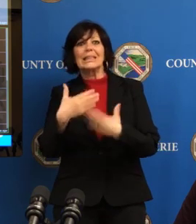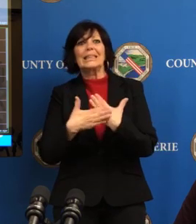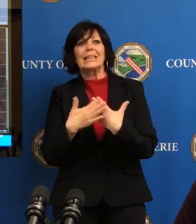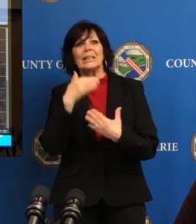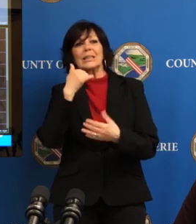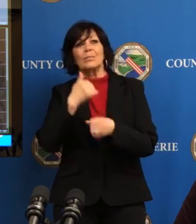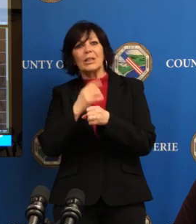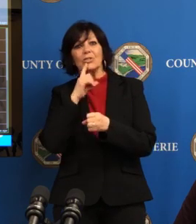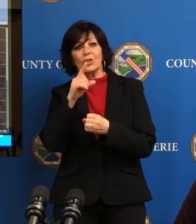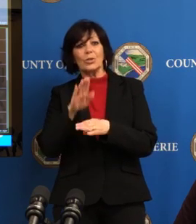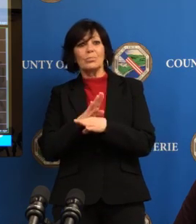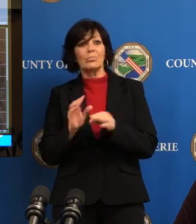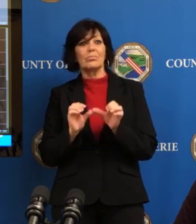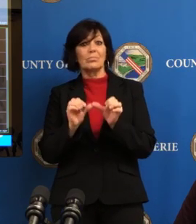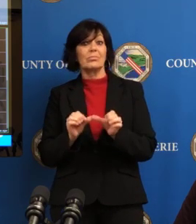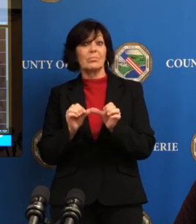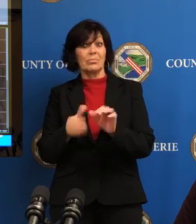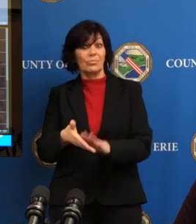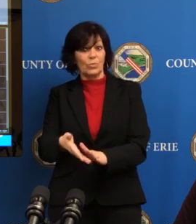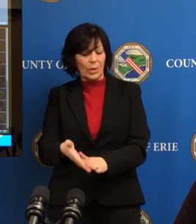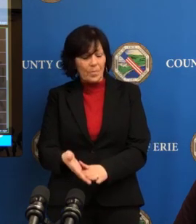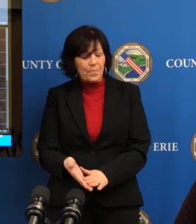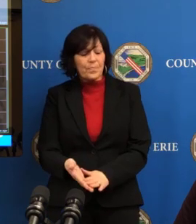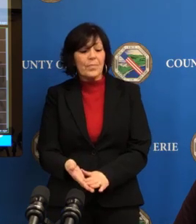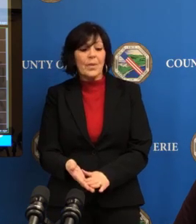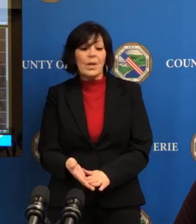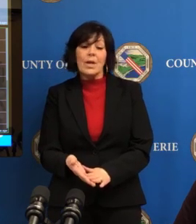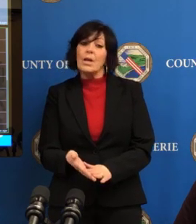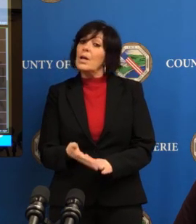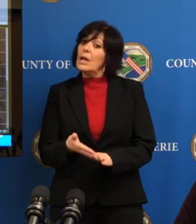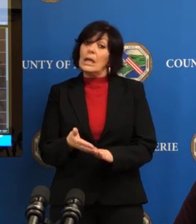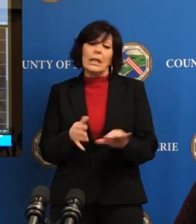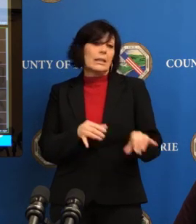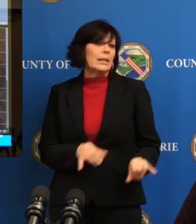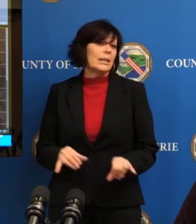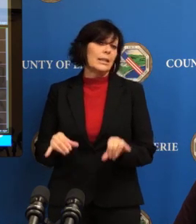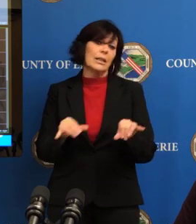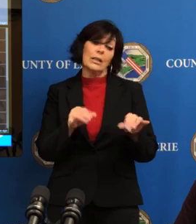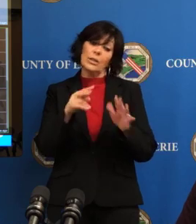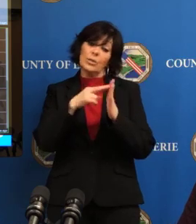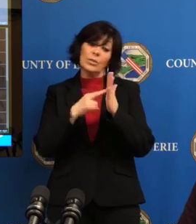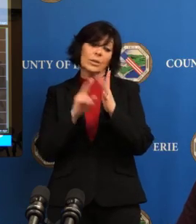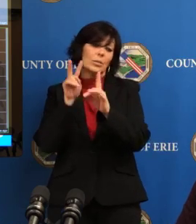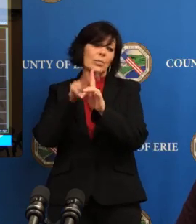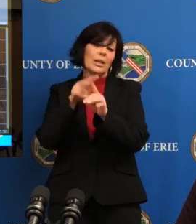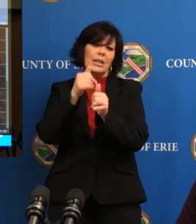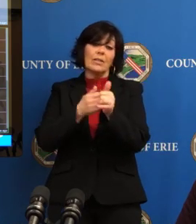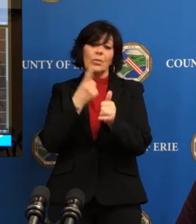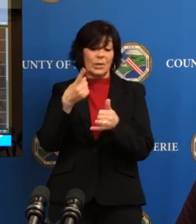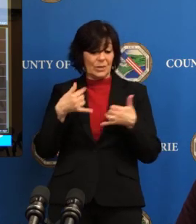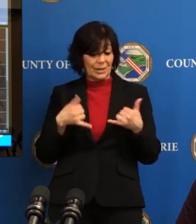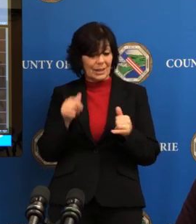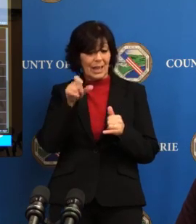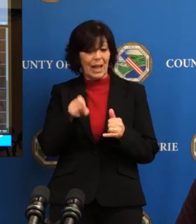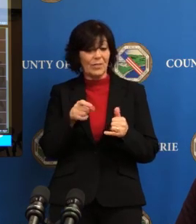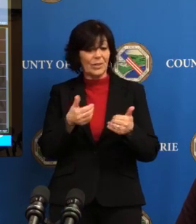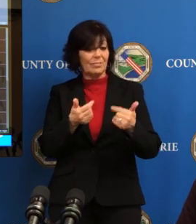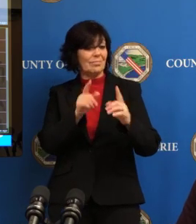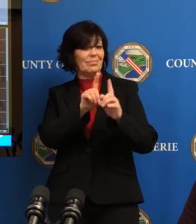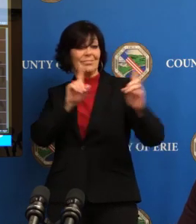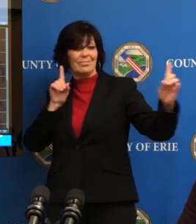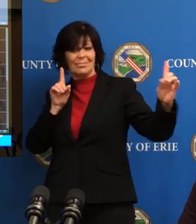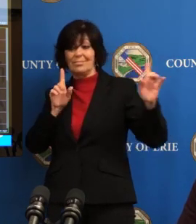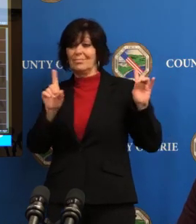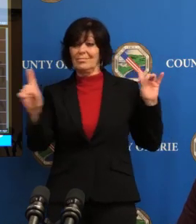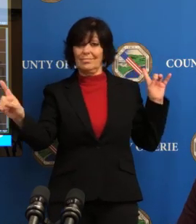business continues. The standards are the same as everyone else. You still have to do physical distancing, and there are